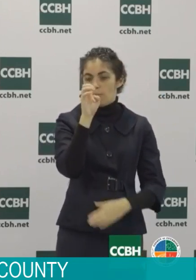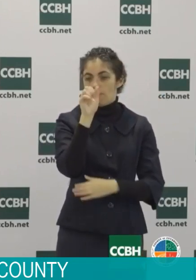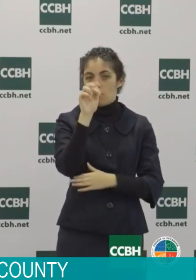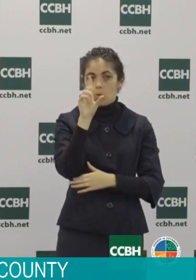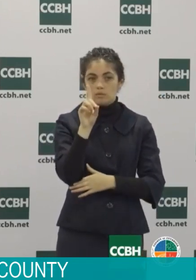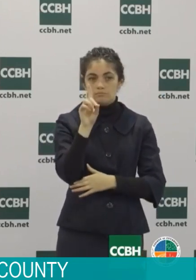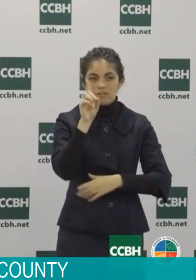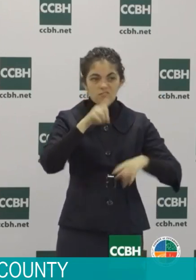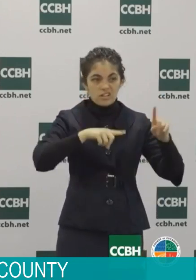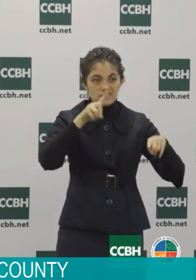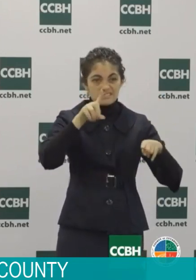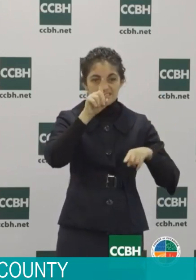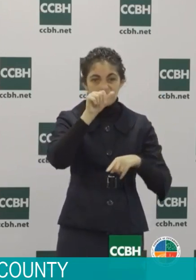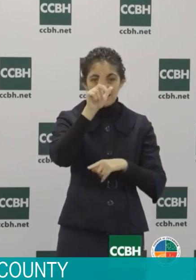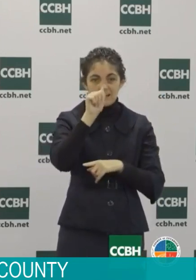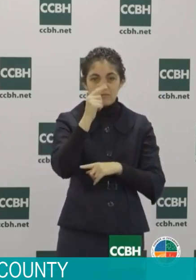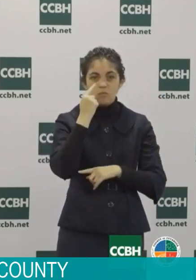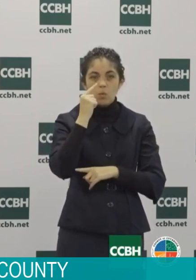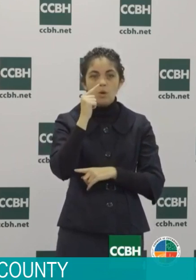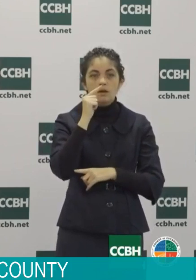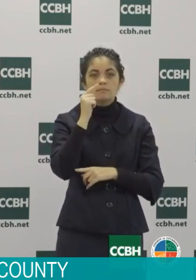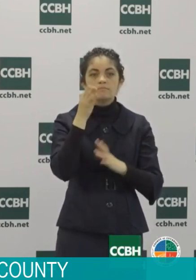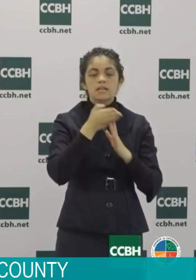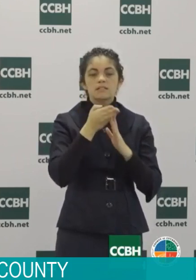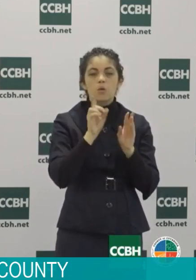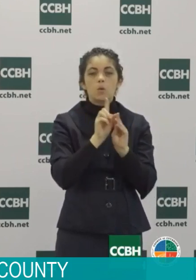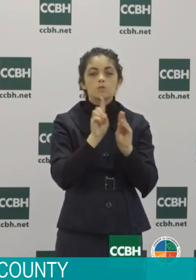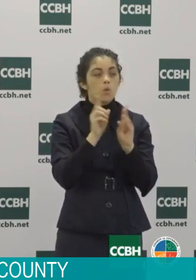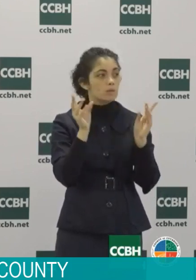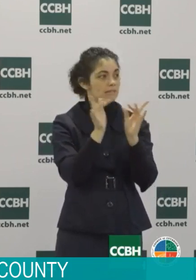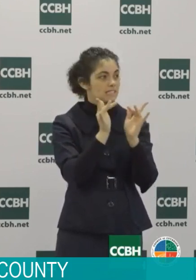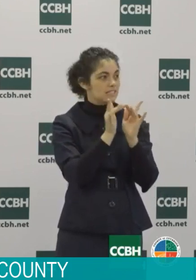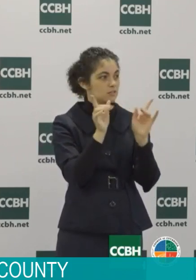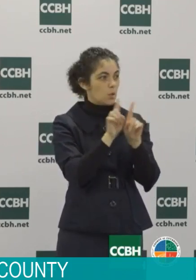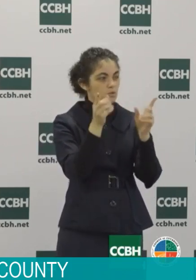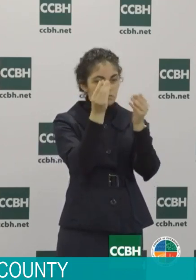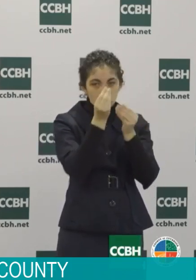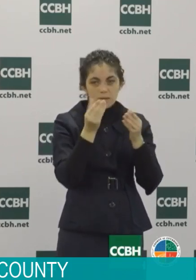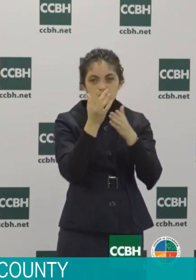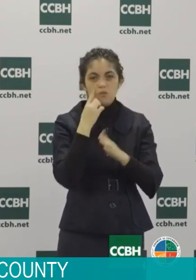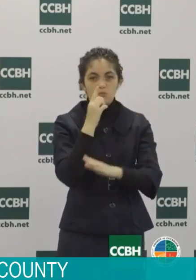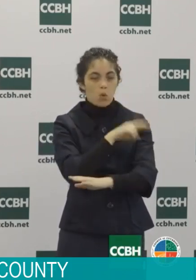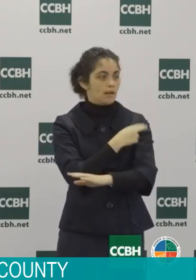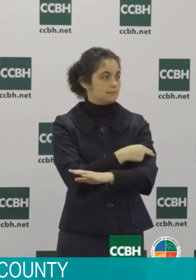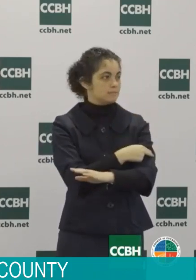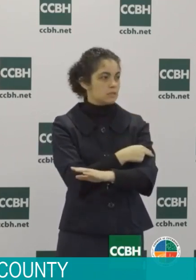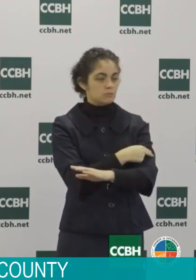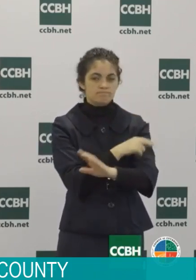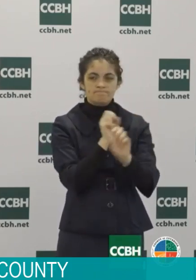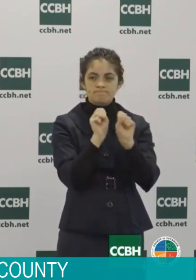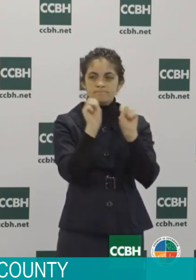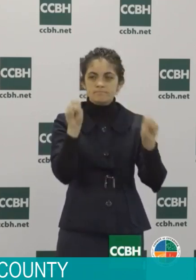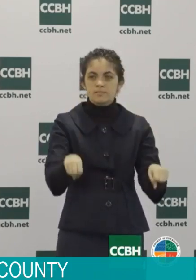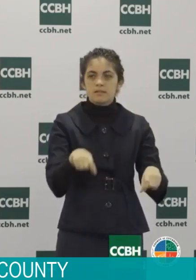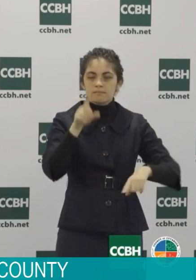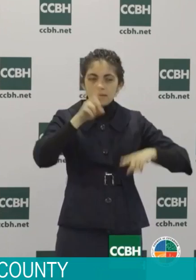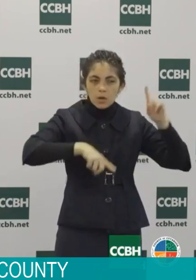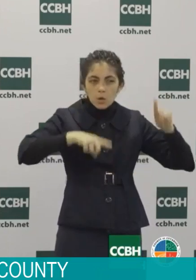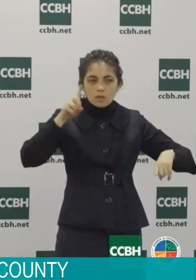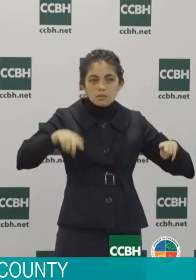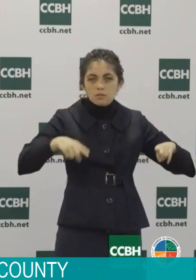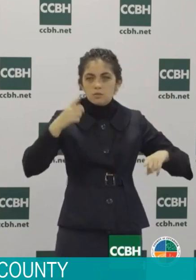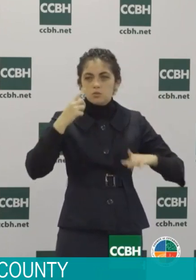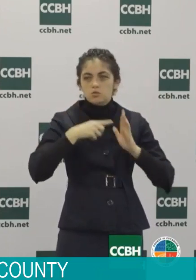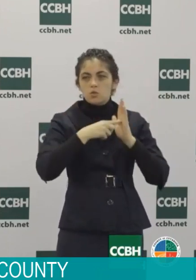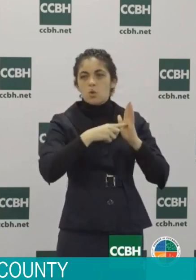our information on our cases and our contacts, information on hospital systems, a range of